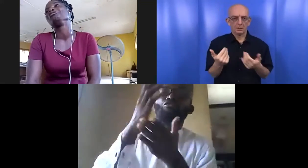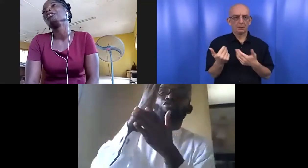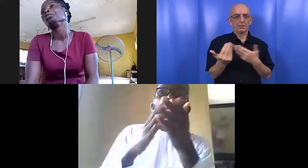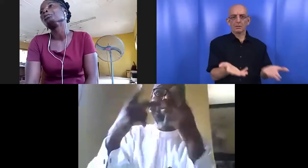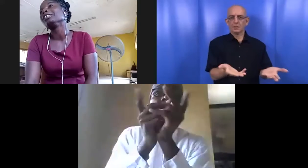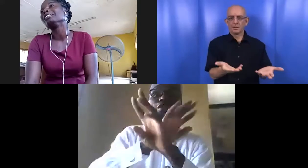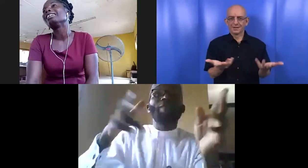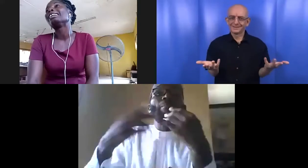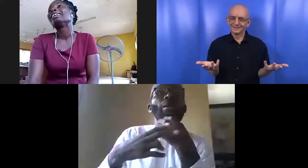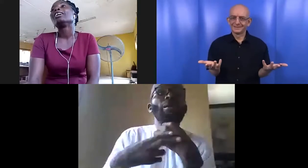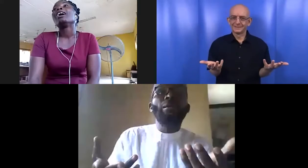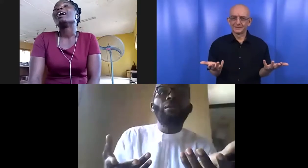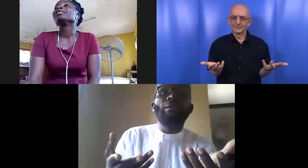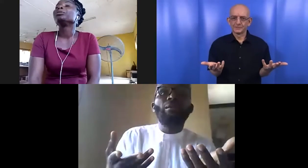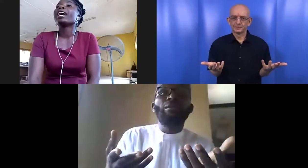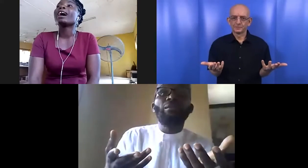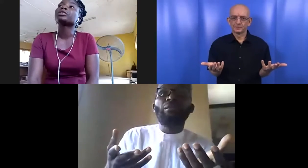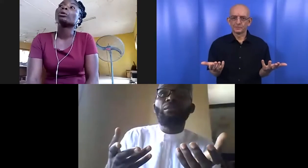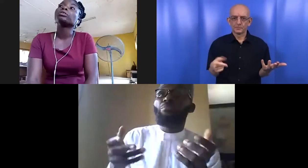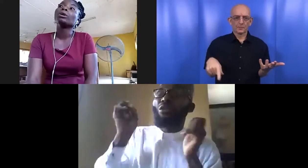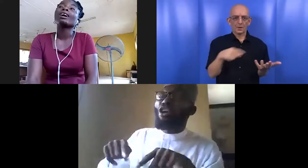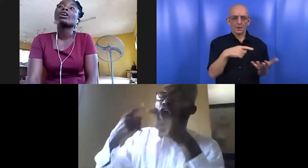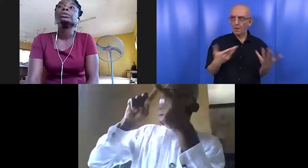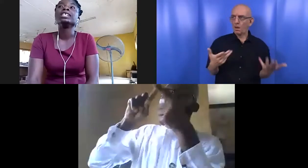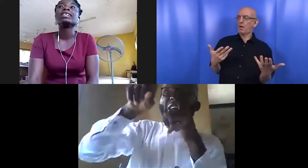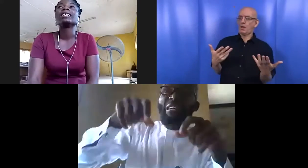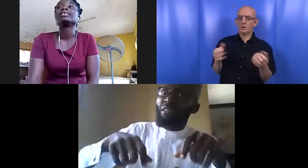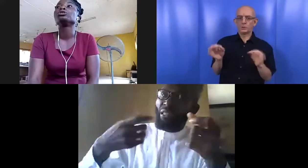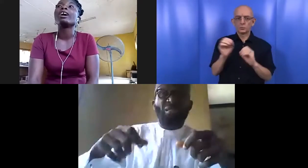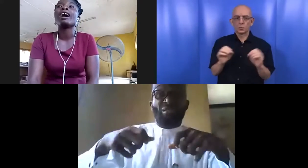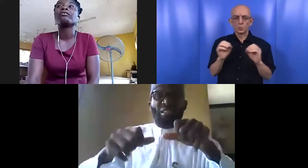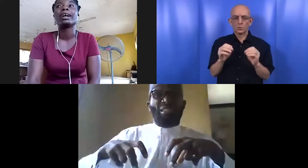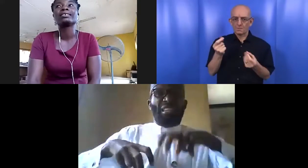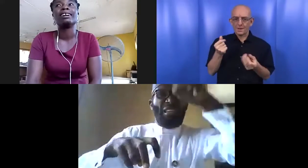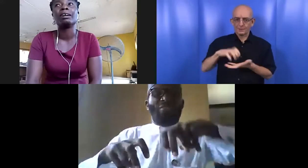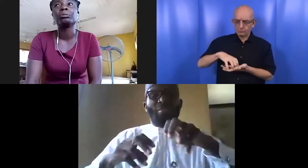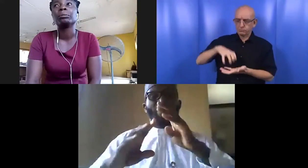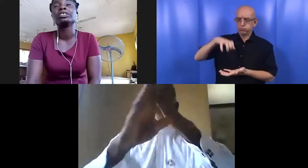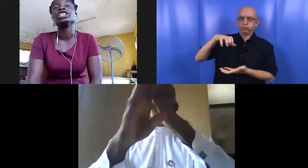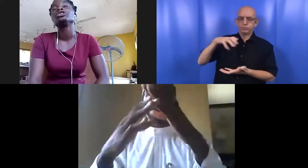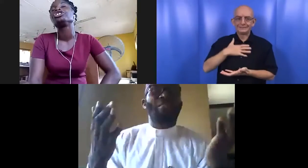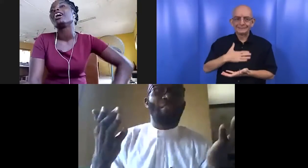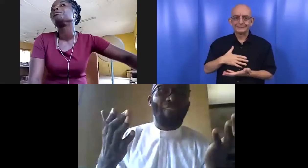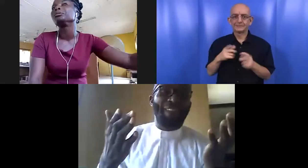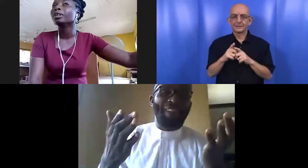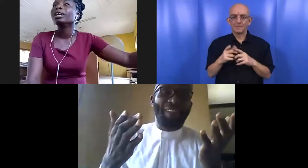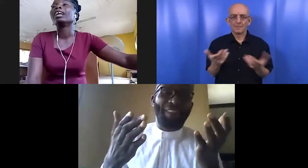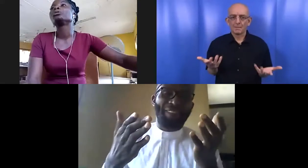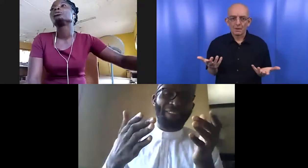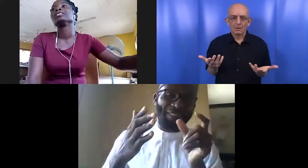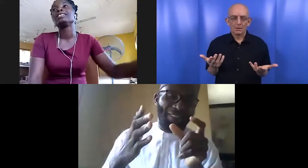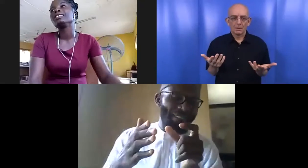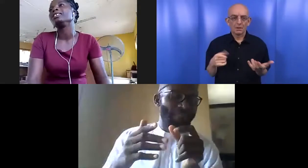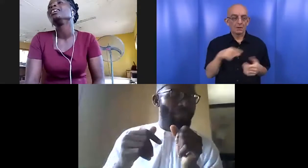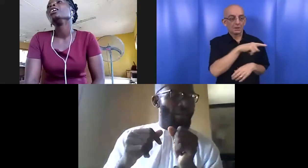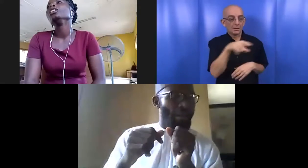to do one or two things. And we have some local community that do not have banks around them. They need to travel down